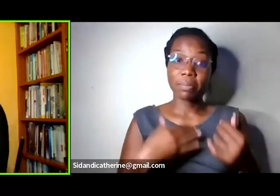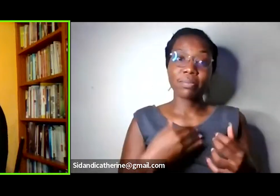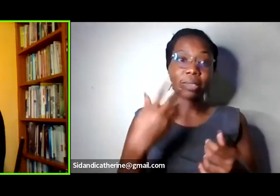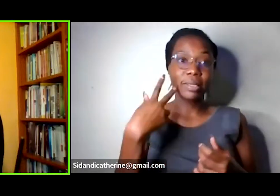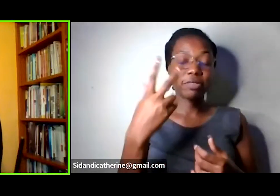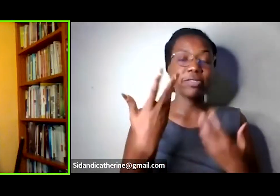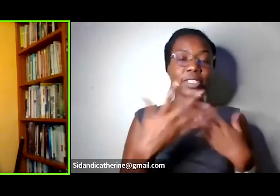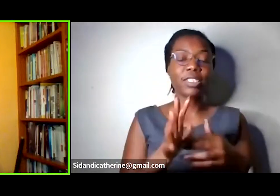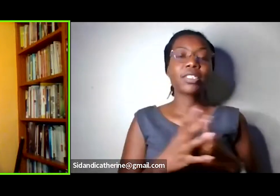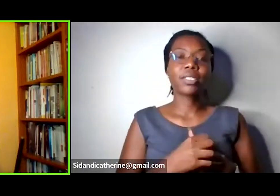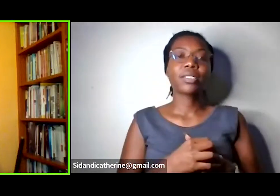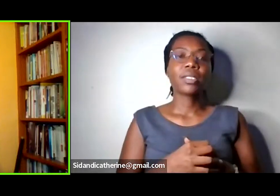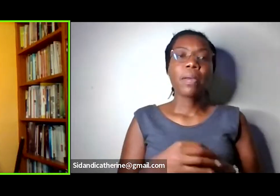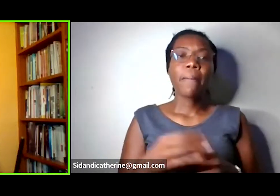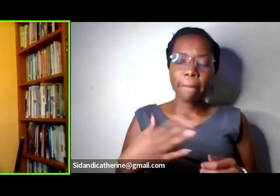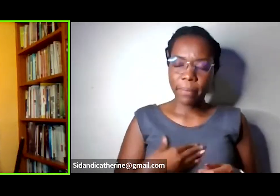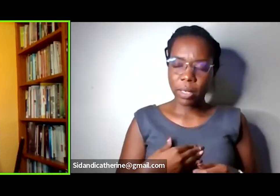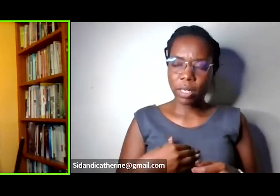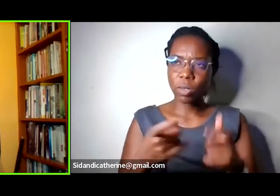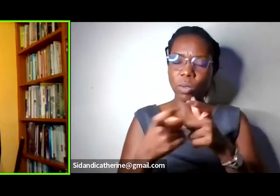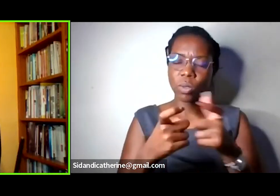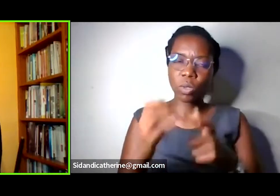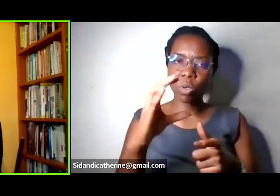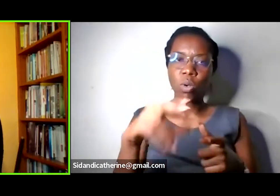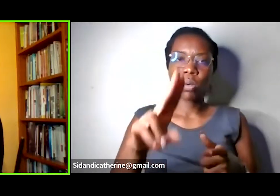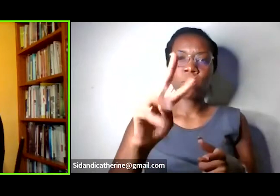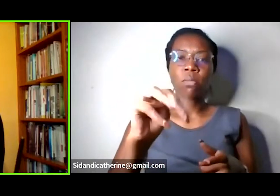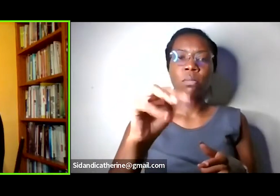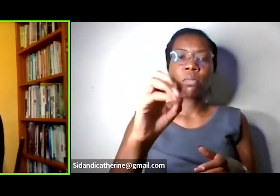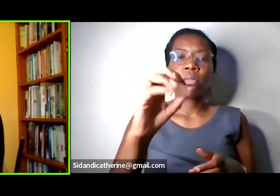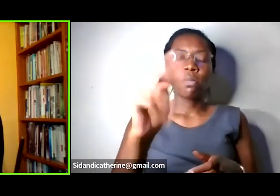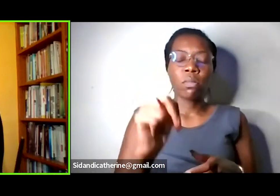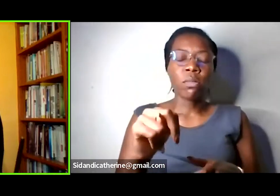and the customer has entrusted you with your money. And if you got it